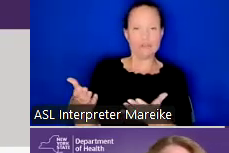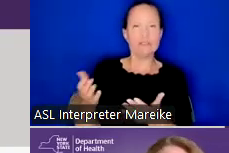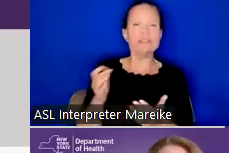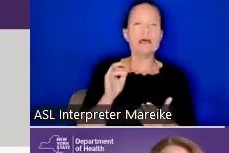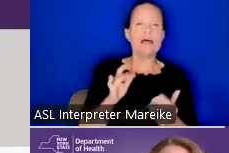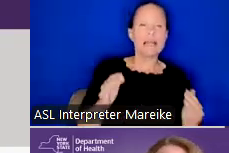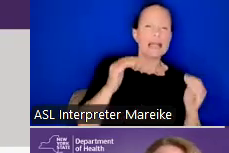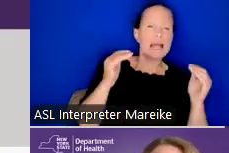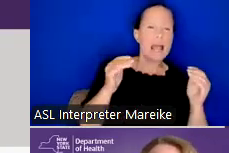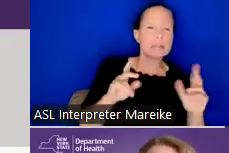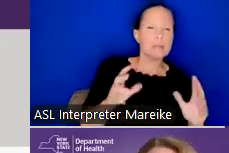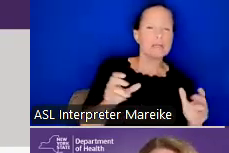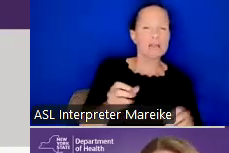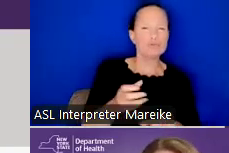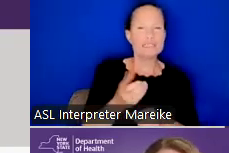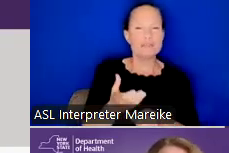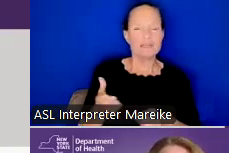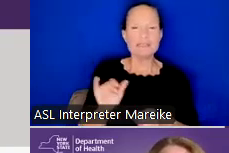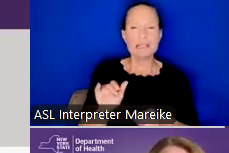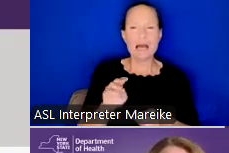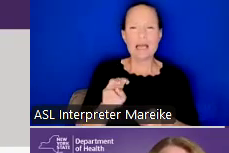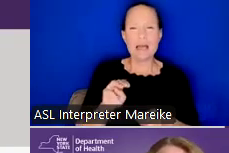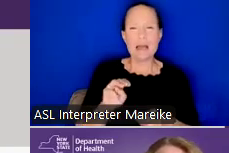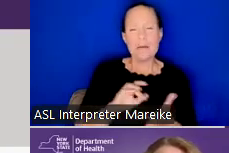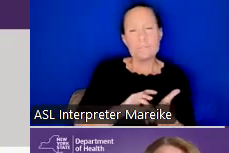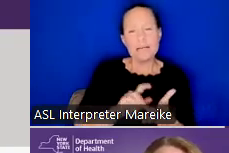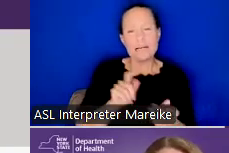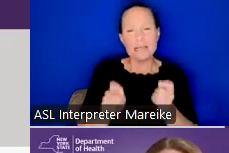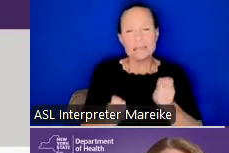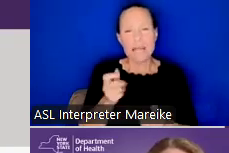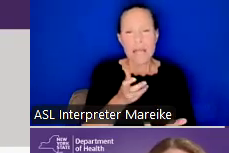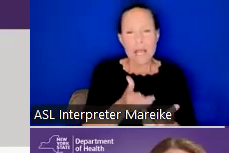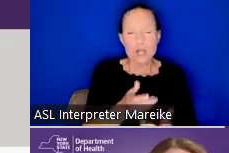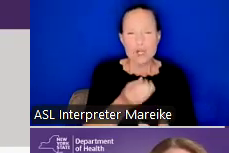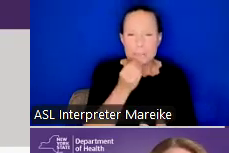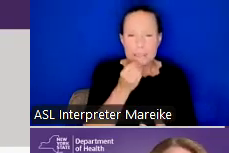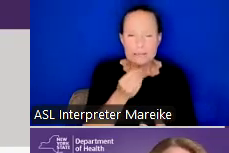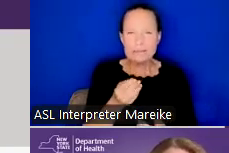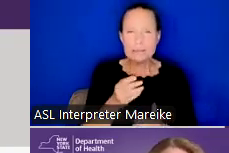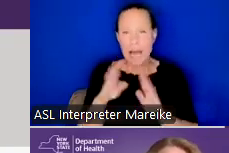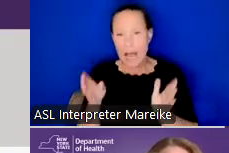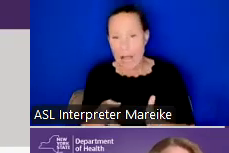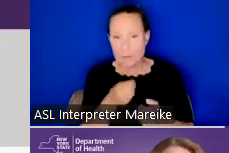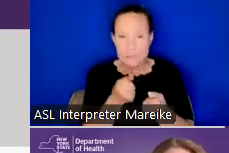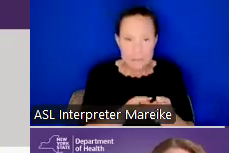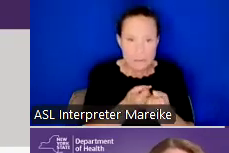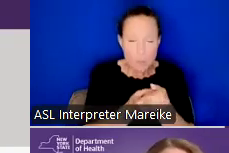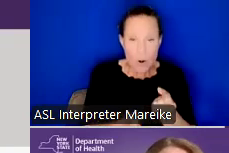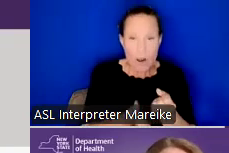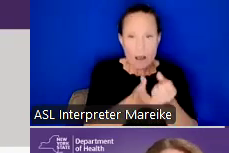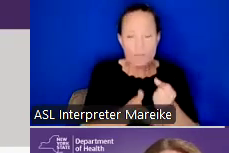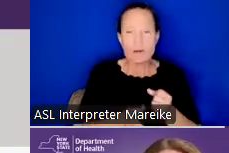right, can receive things like the medically tailored meals or housing navigation. But then at the end of the